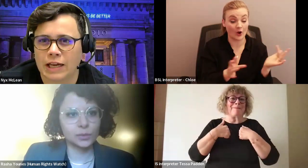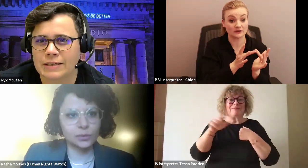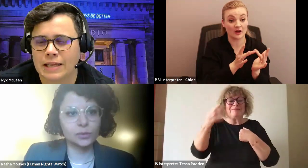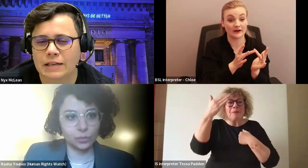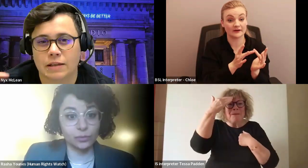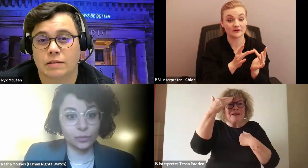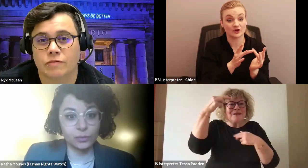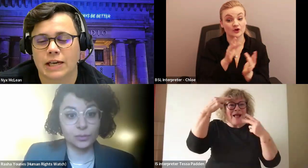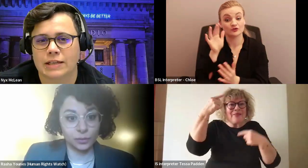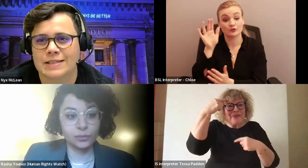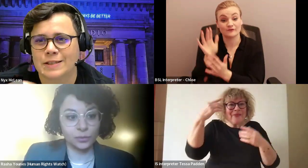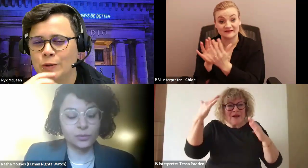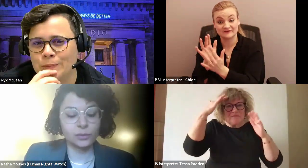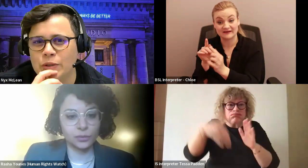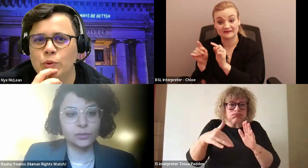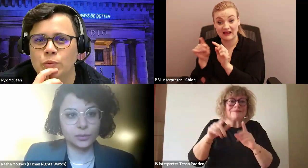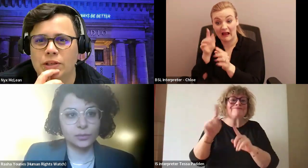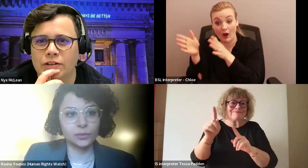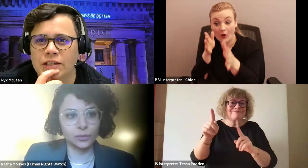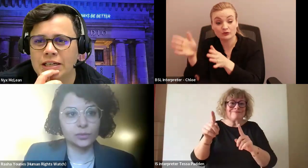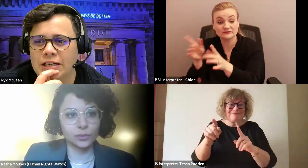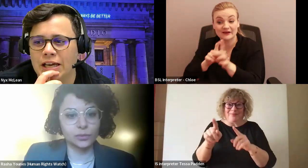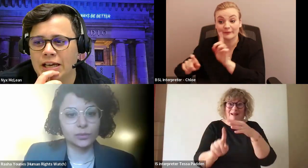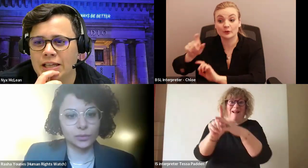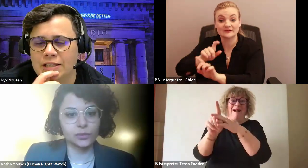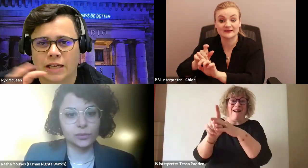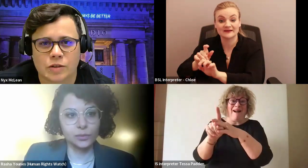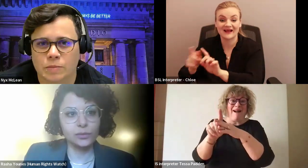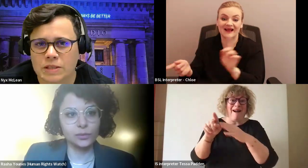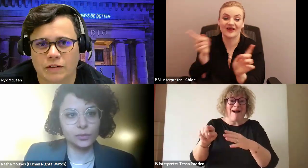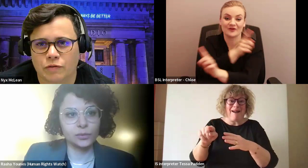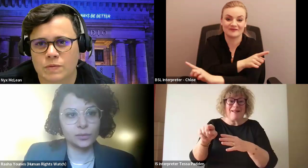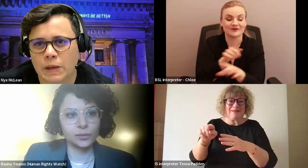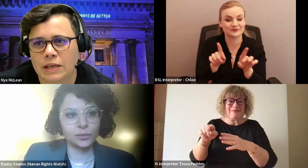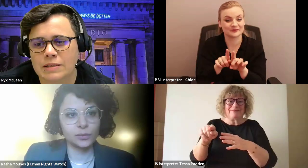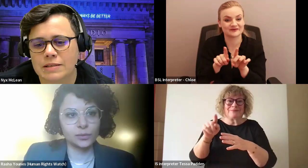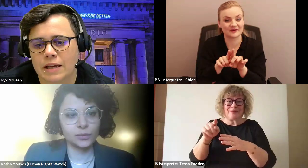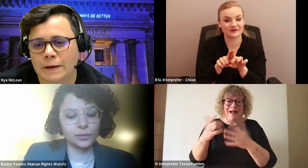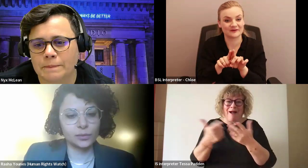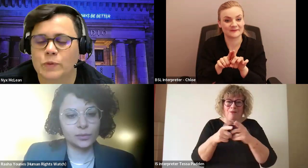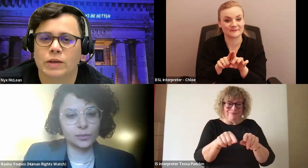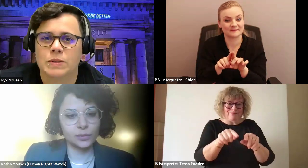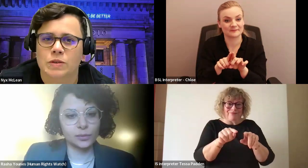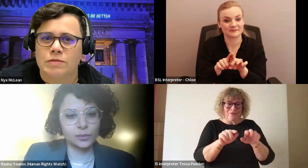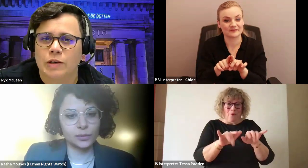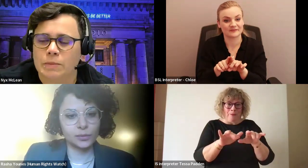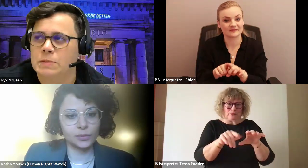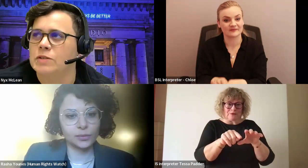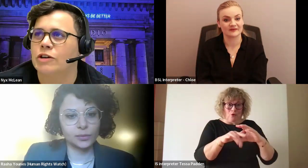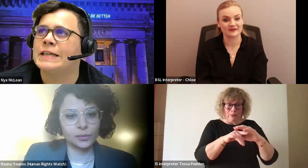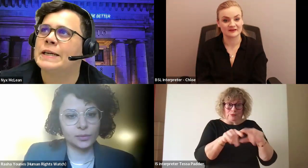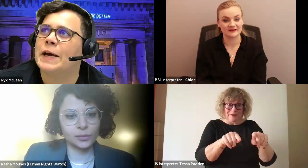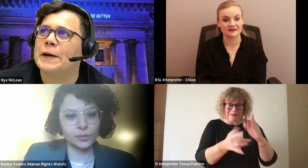to online, that the violence, you know, in the world we live in, the tech determinist kind of space, oh, I'm so slow